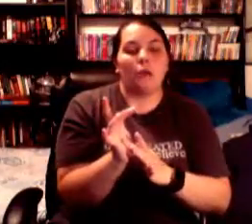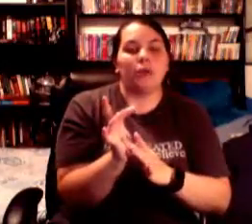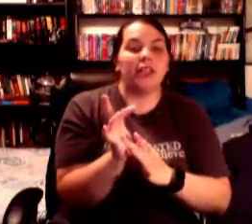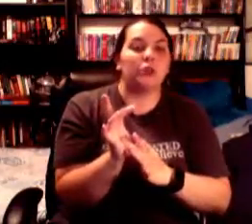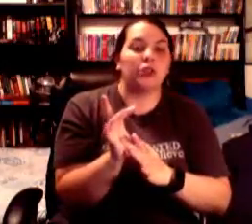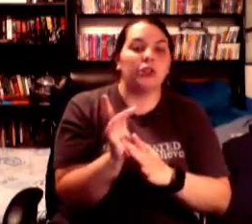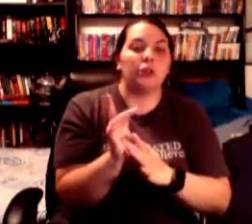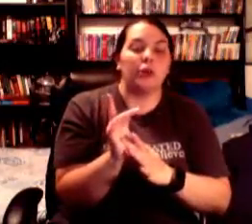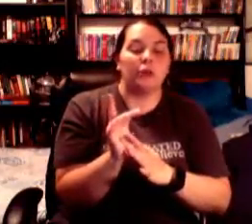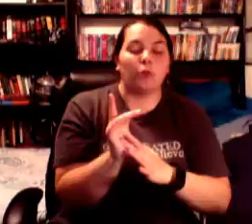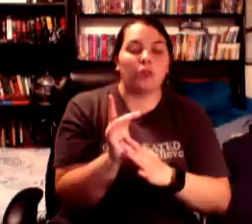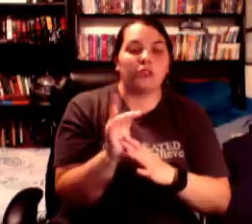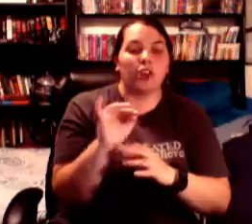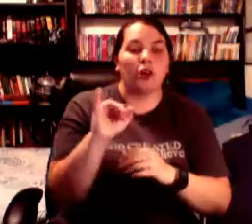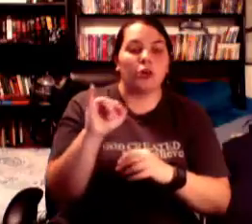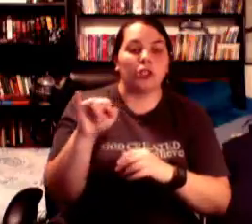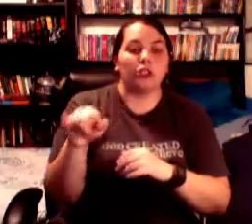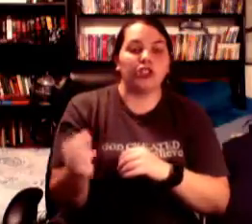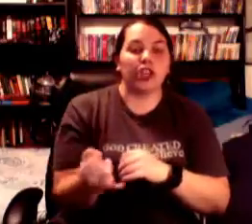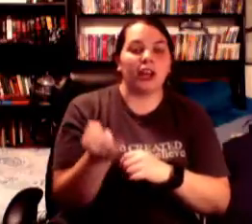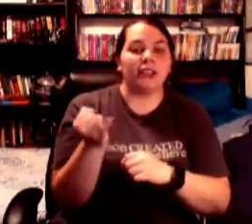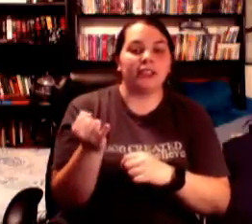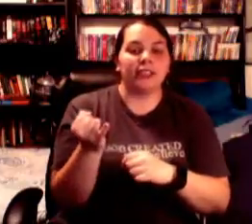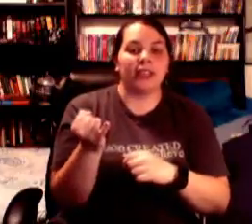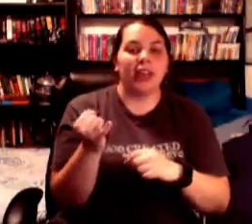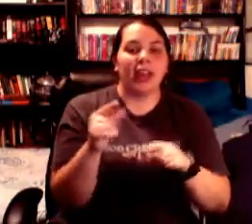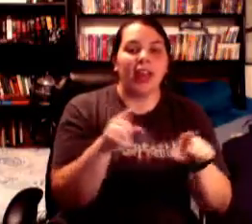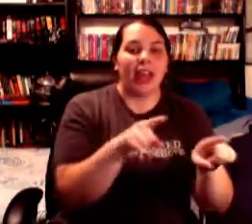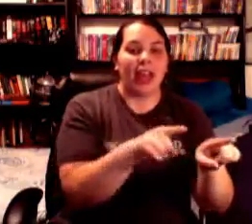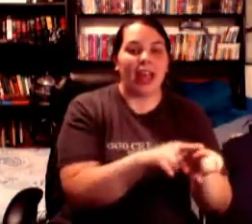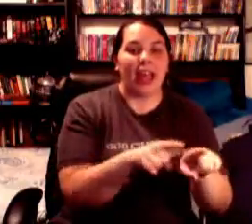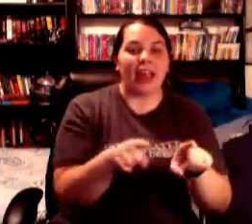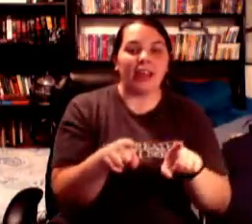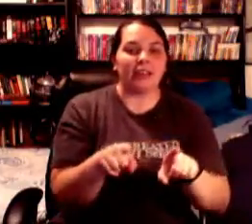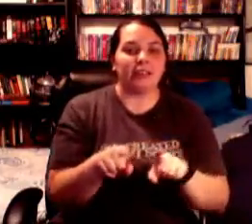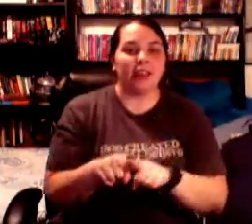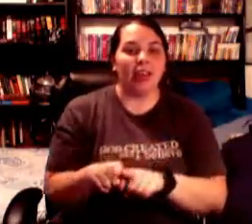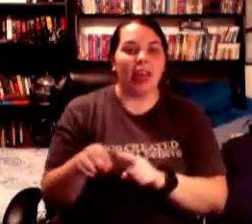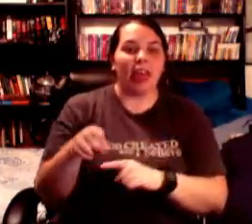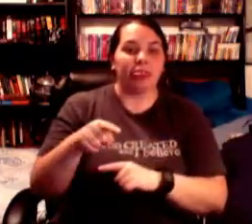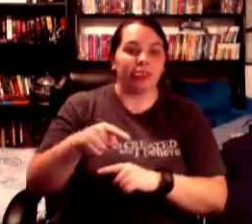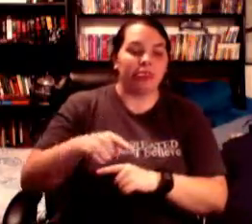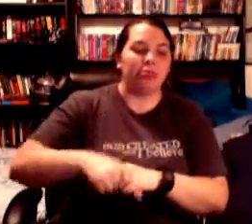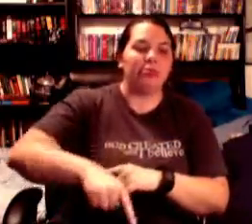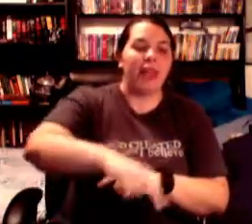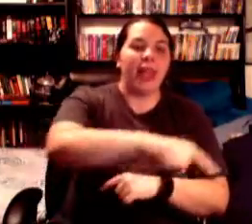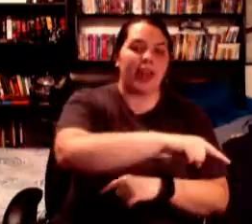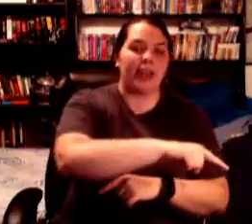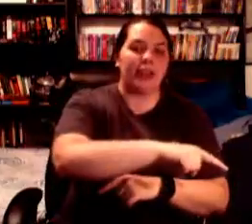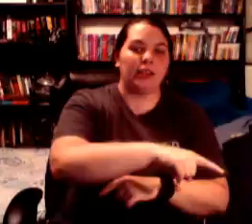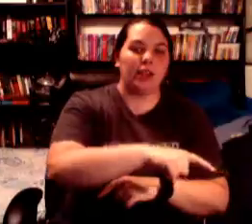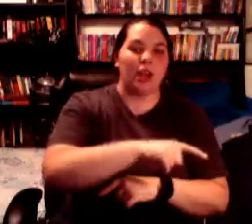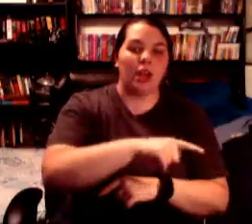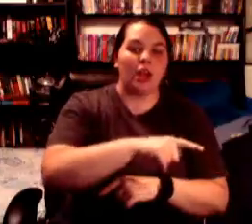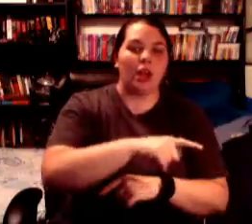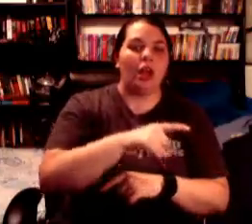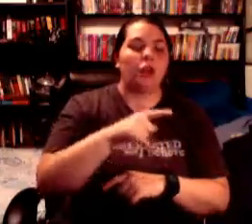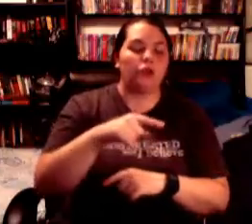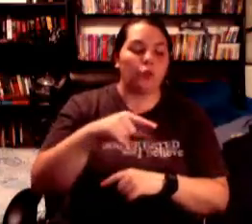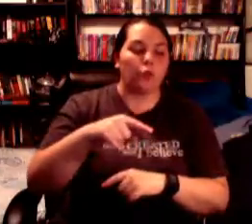But then we're going to do, the words go, just as they. So we're going